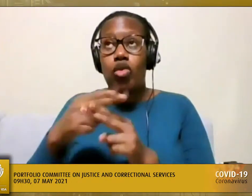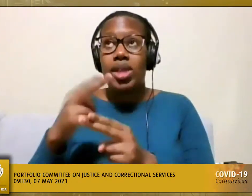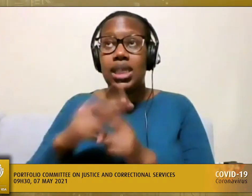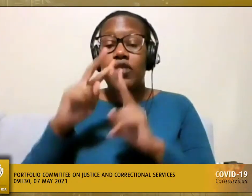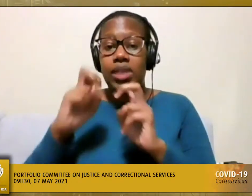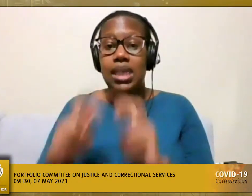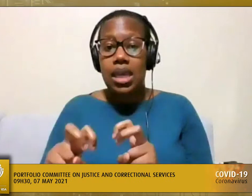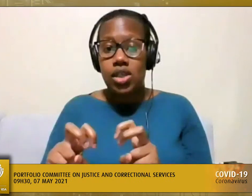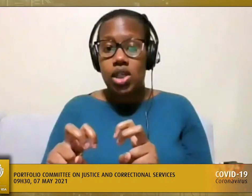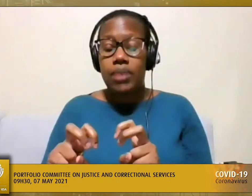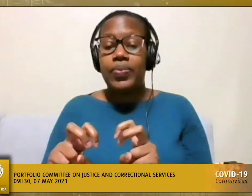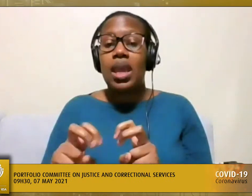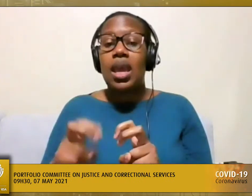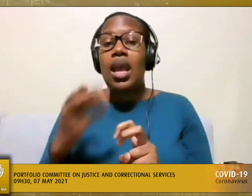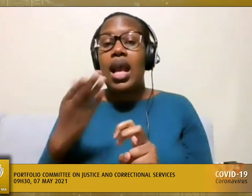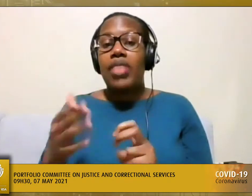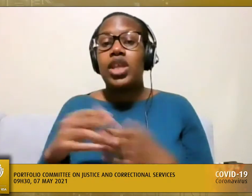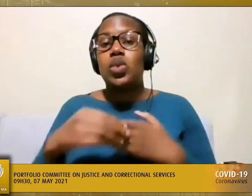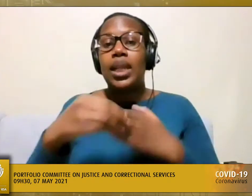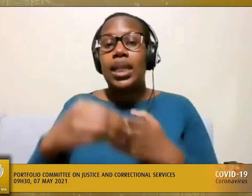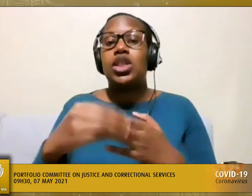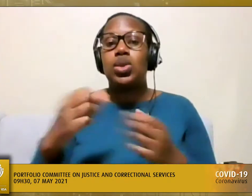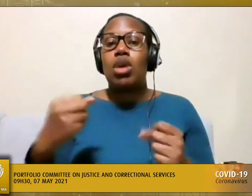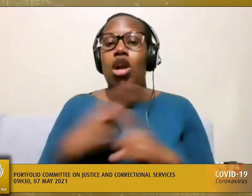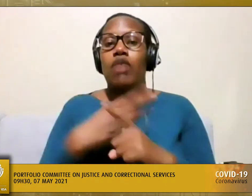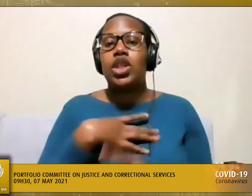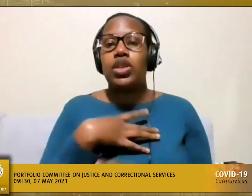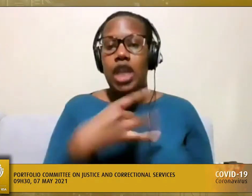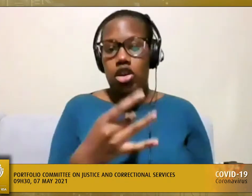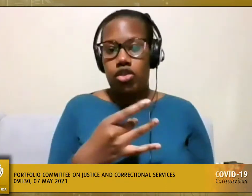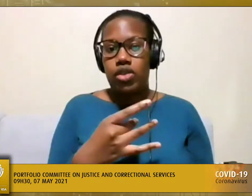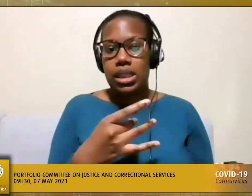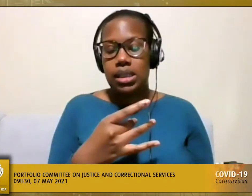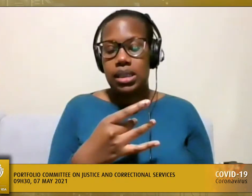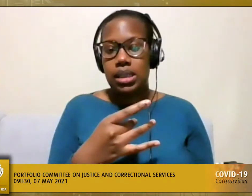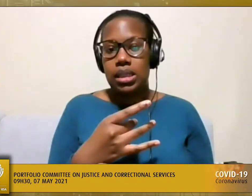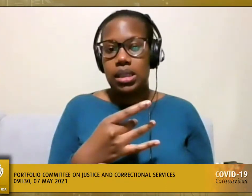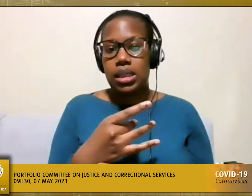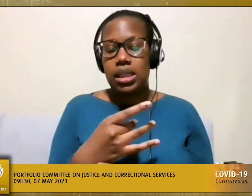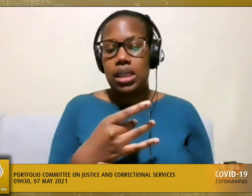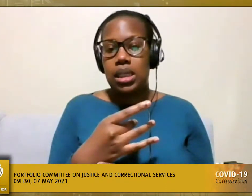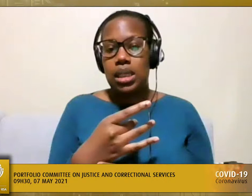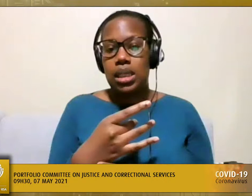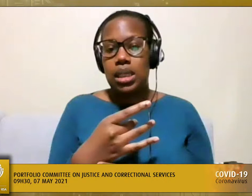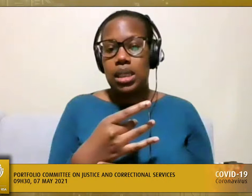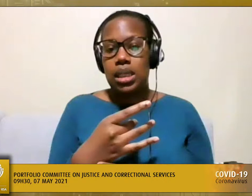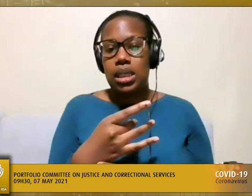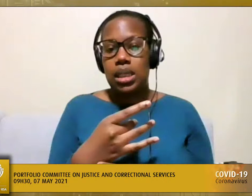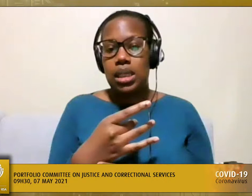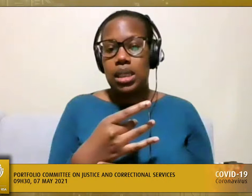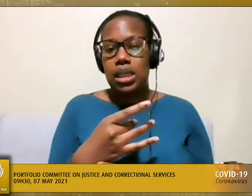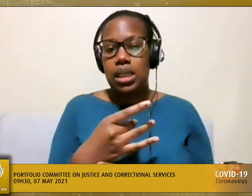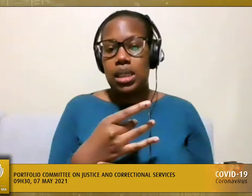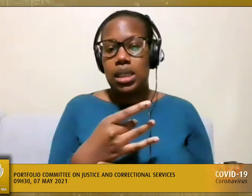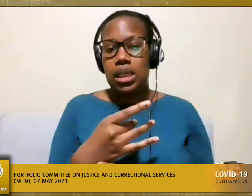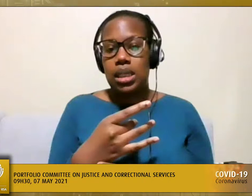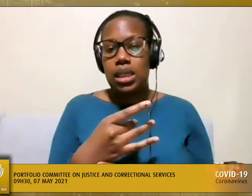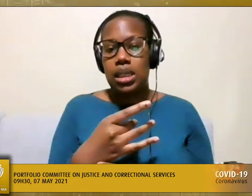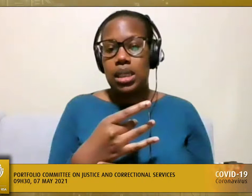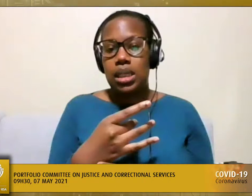this likely um leading to a conflict of interest as as they are um the ones that are paying for their own the